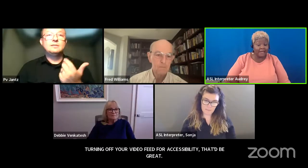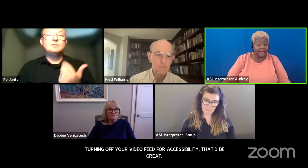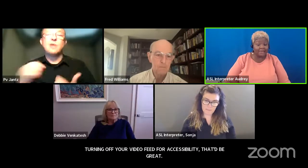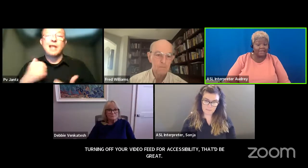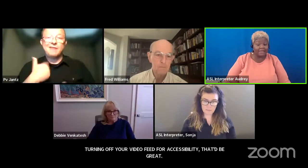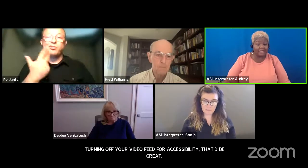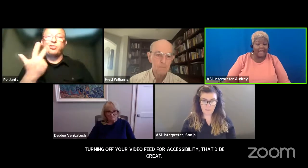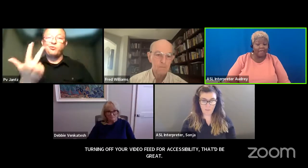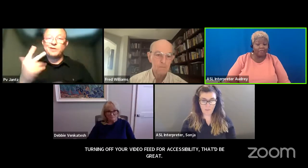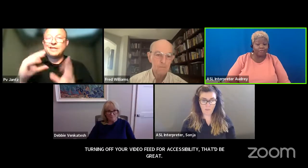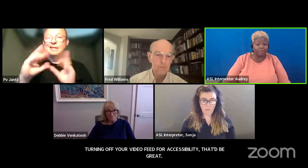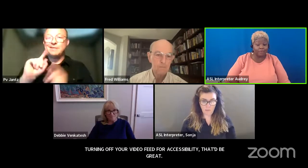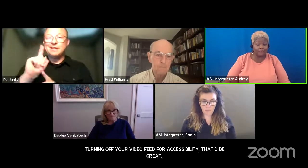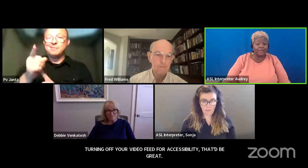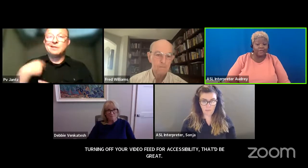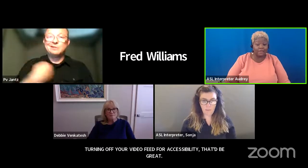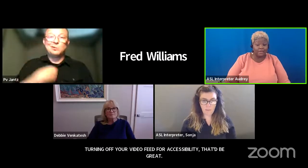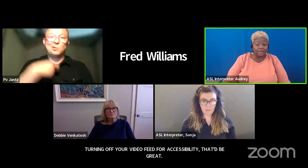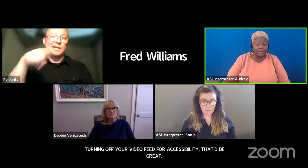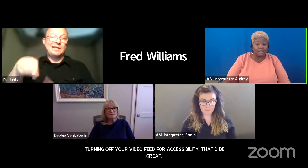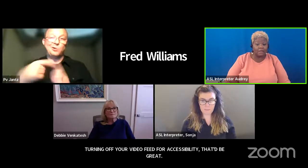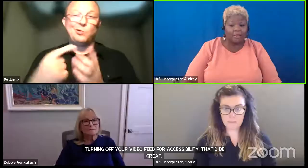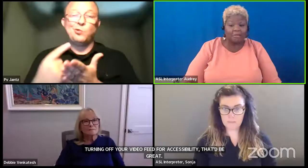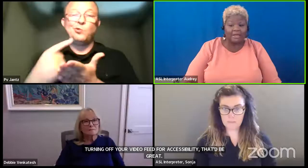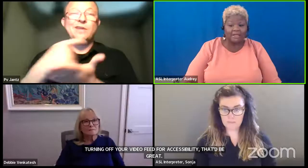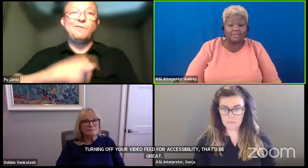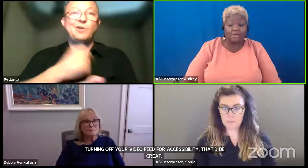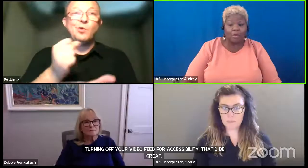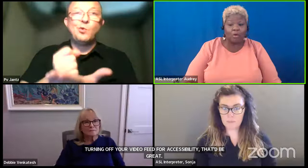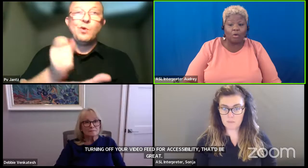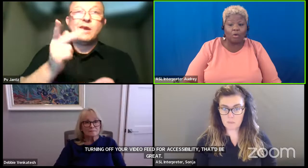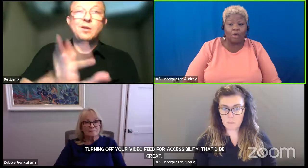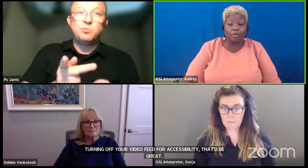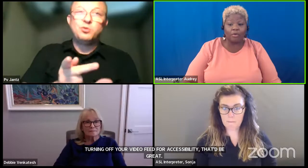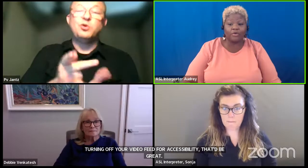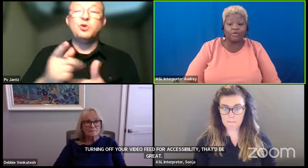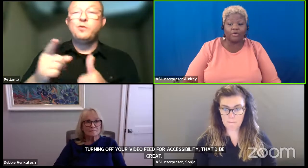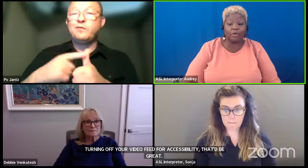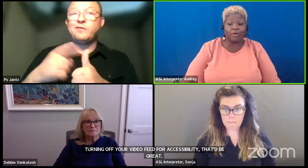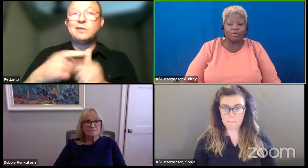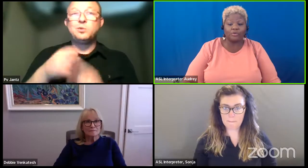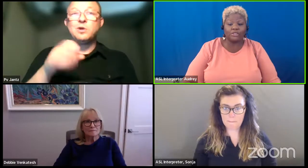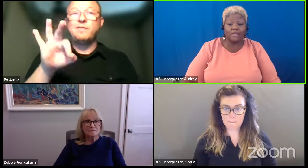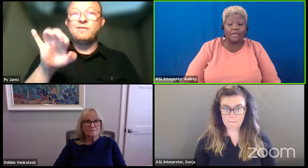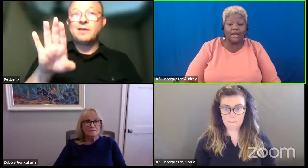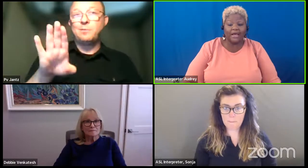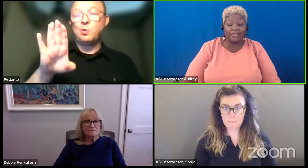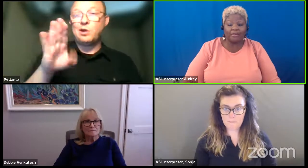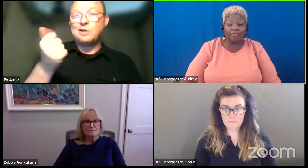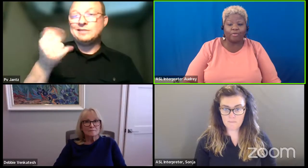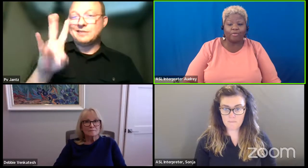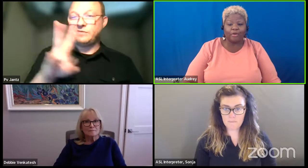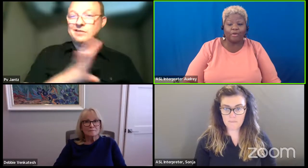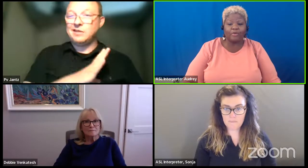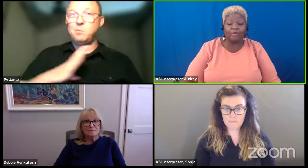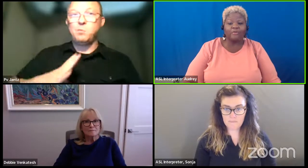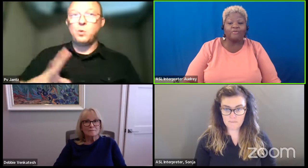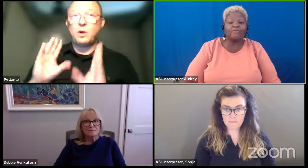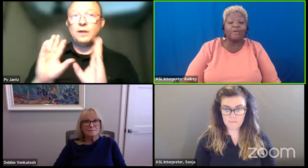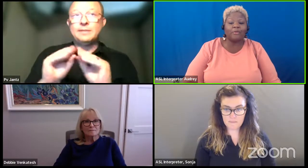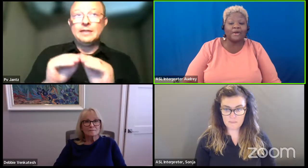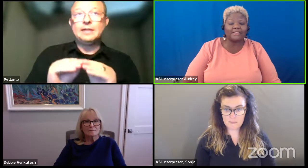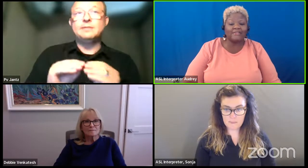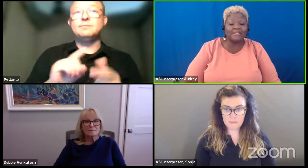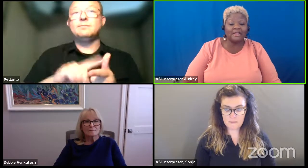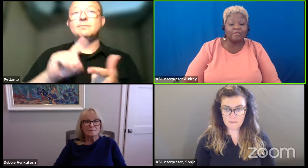3 that we need to have approved, the minutes. So we'll review those and get the approval, the one